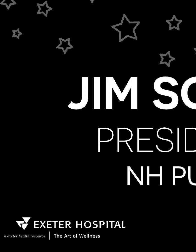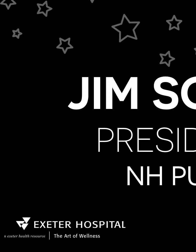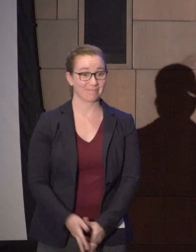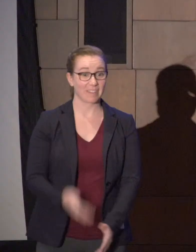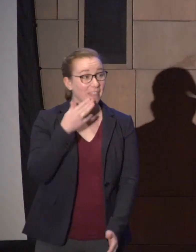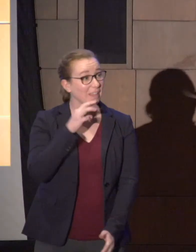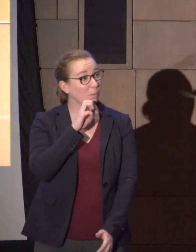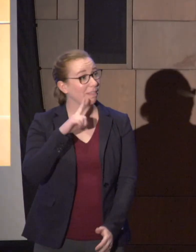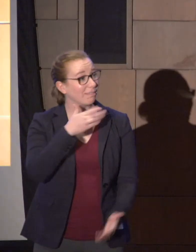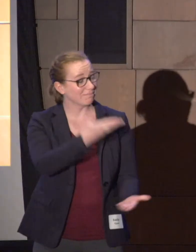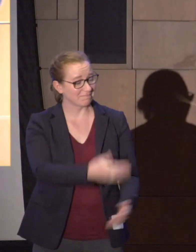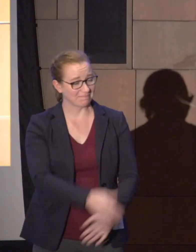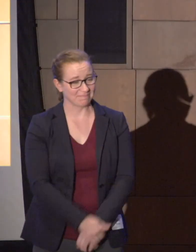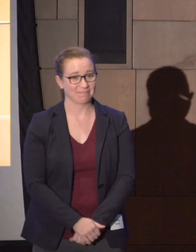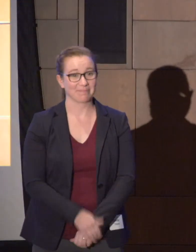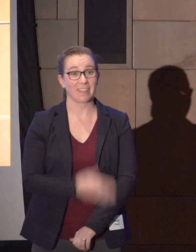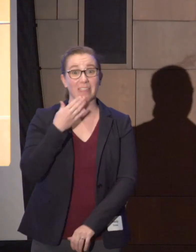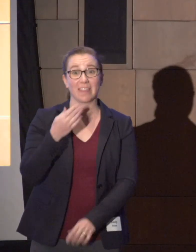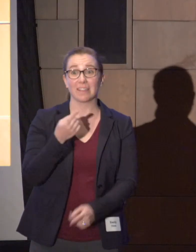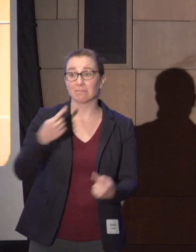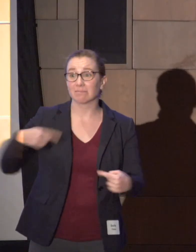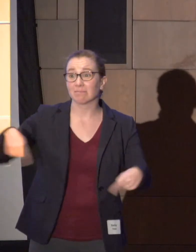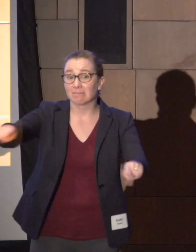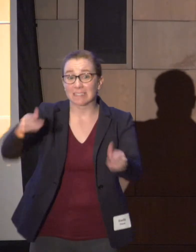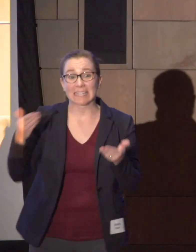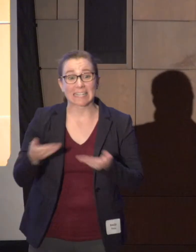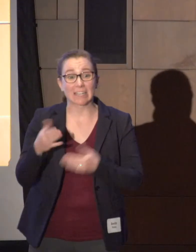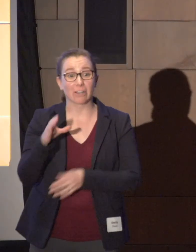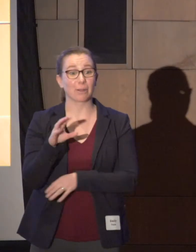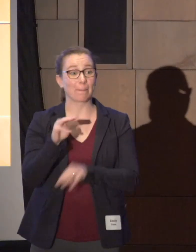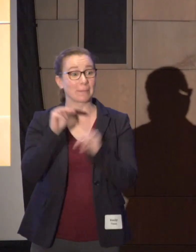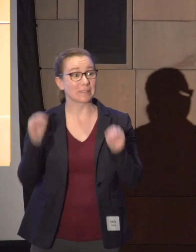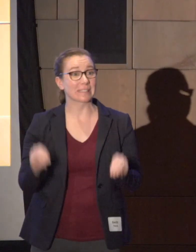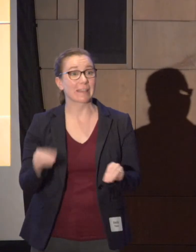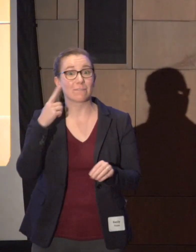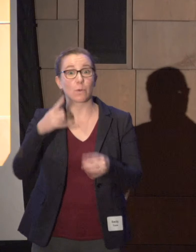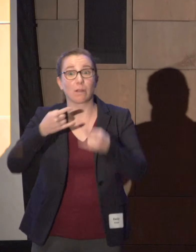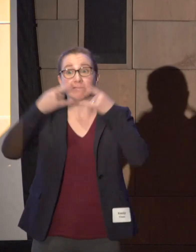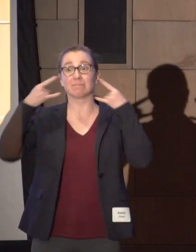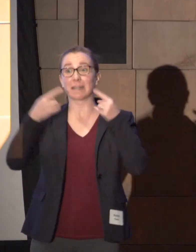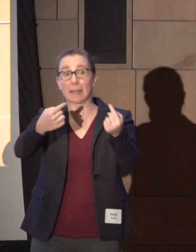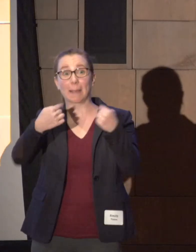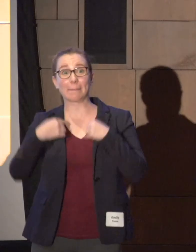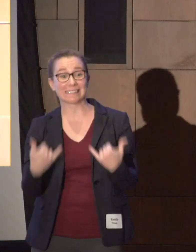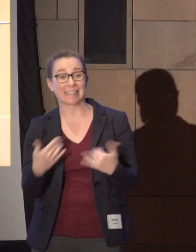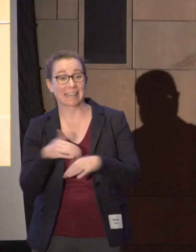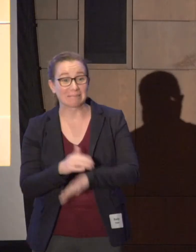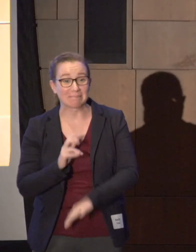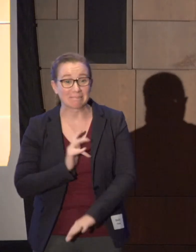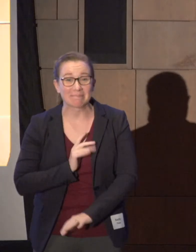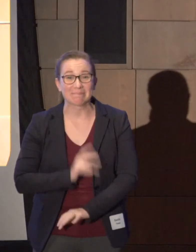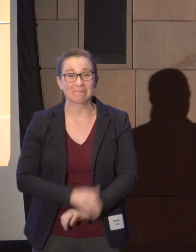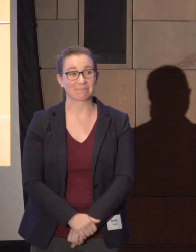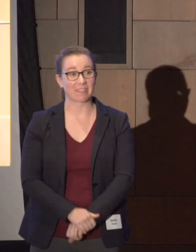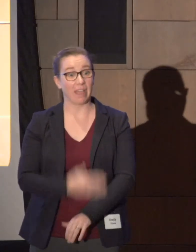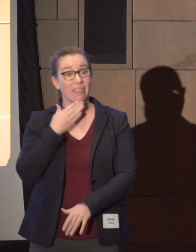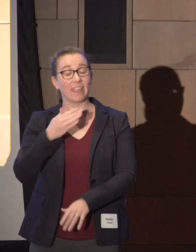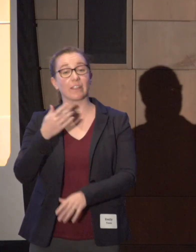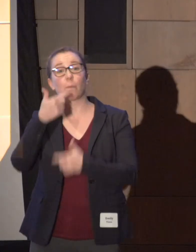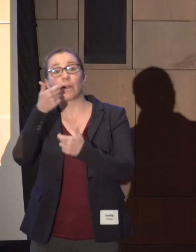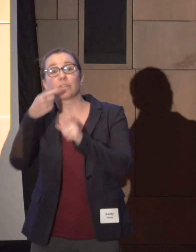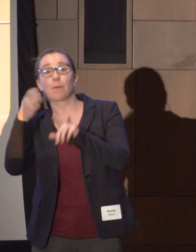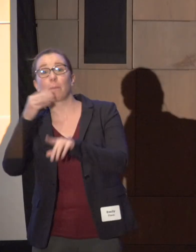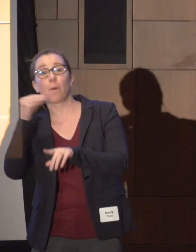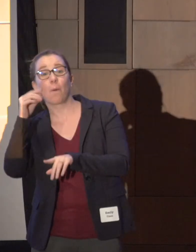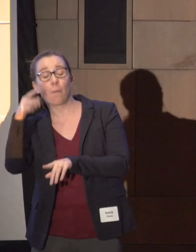Thank you, Will, and thanks to you here at the Courier for masking up and coming out tonight, and to you watching from